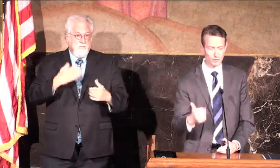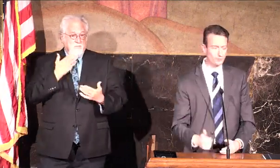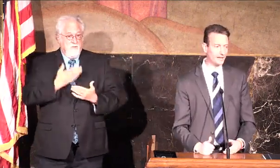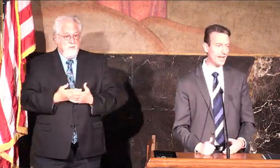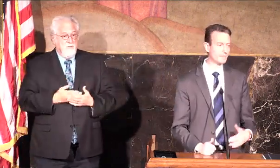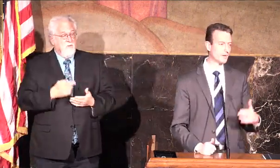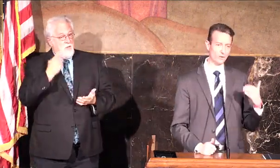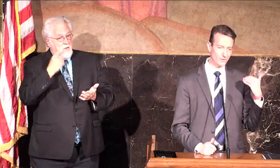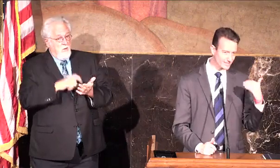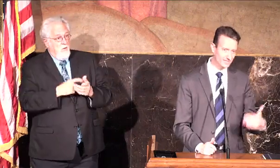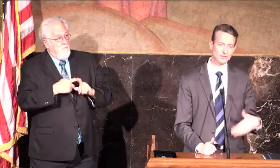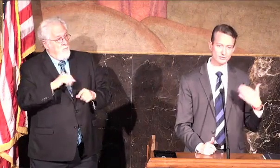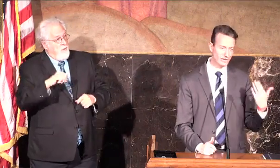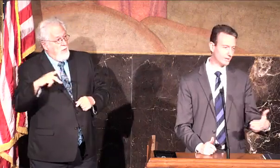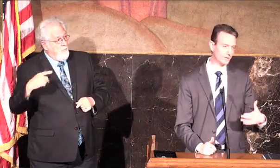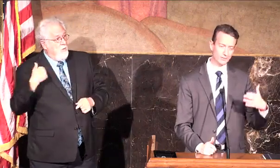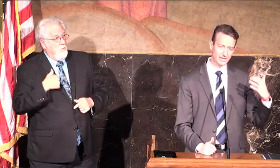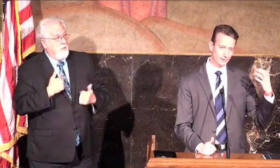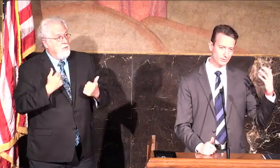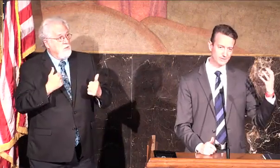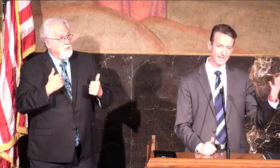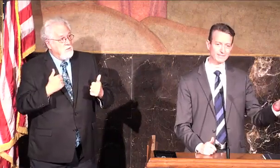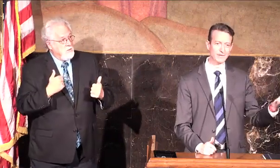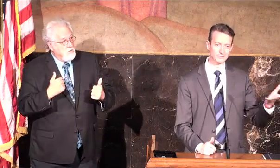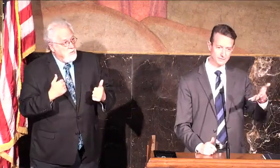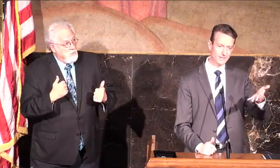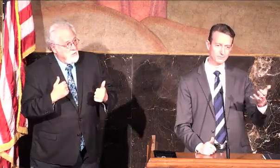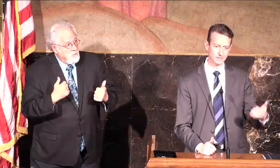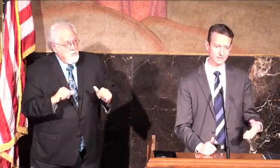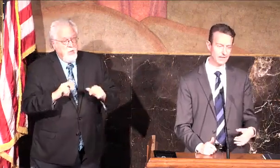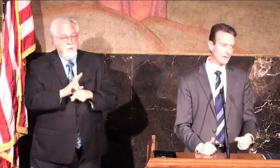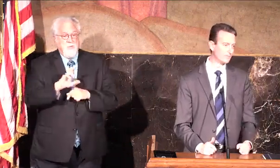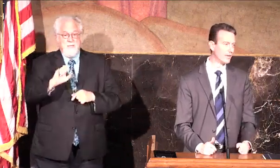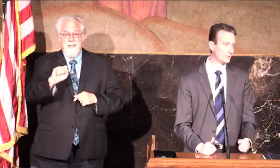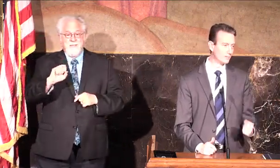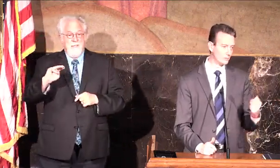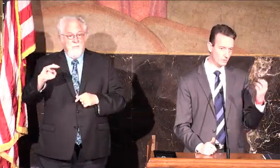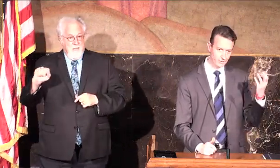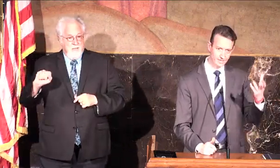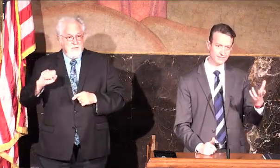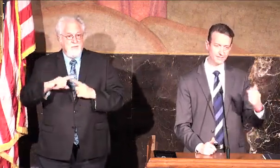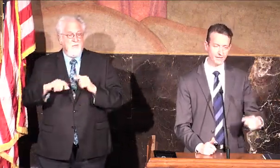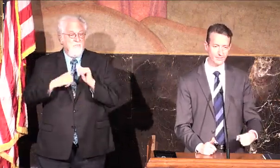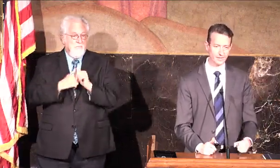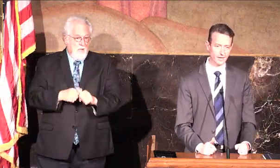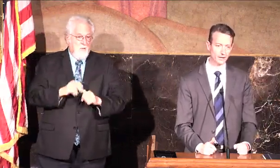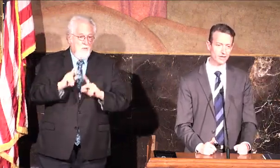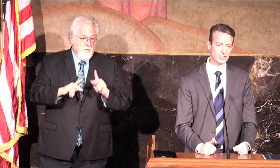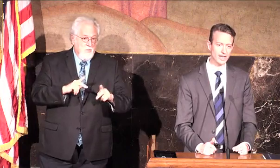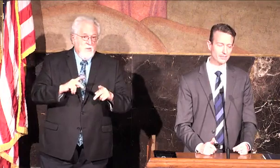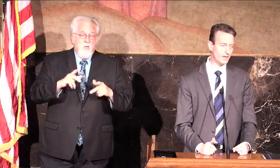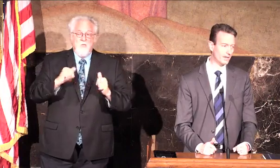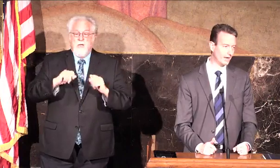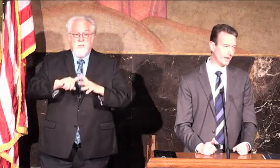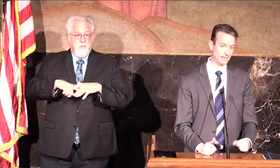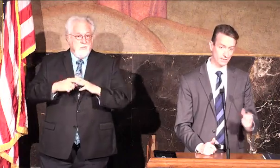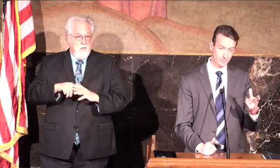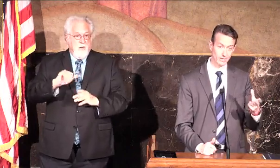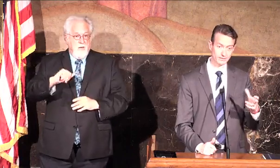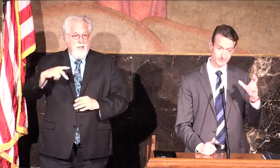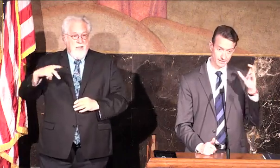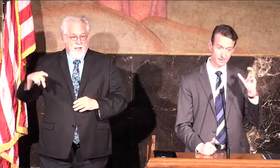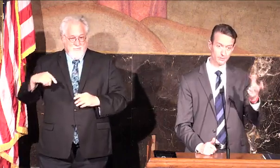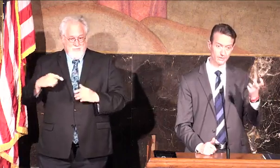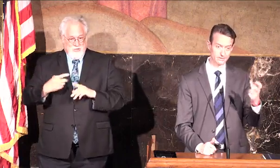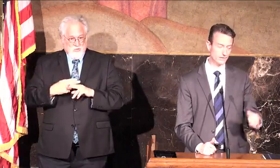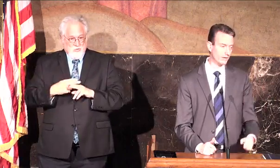as I noted from the app, we continue to try to iterate. We now use SMS or text-based follow-up. We're trying to launch an app in the coming